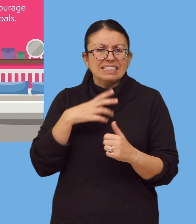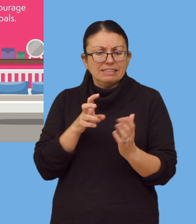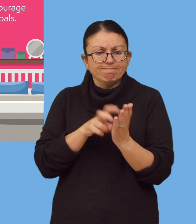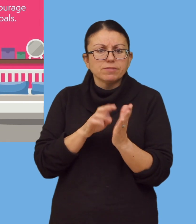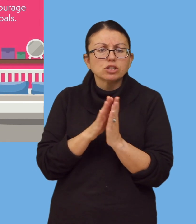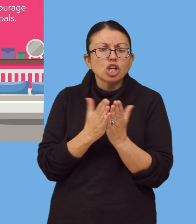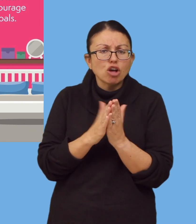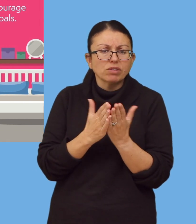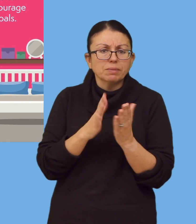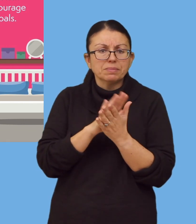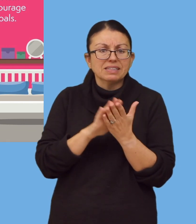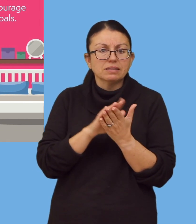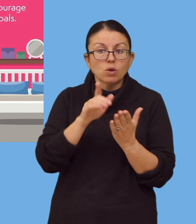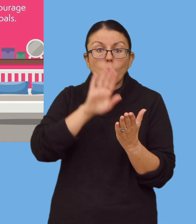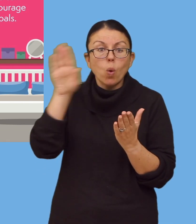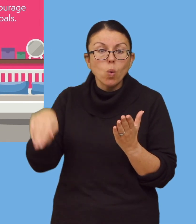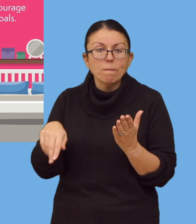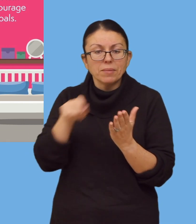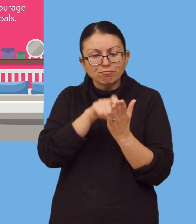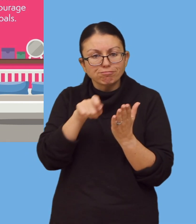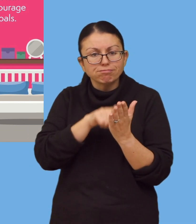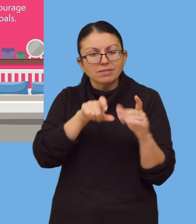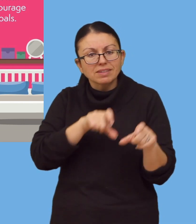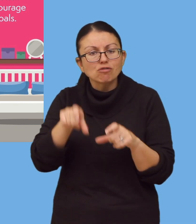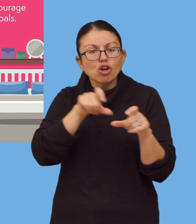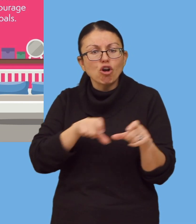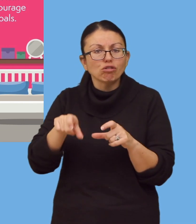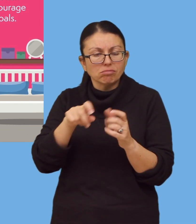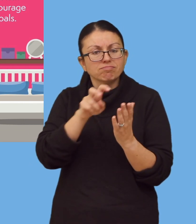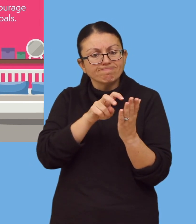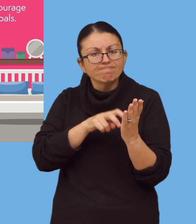Visits and phone calls can cheer you up and encourage you to reach your goals.